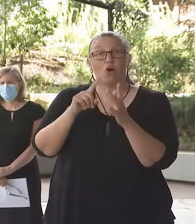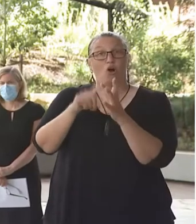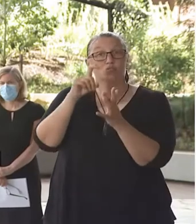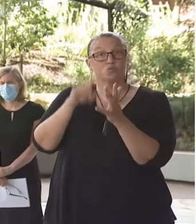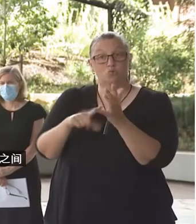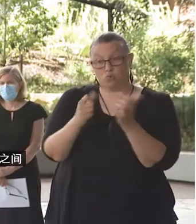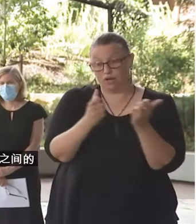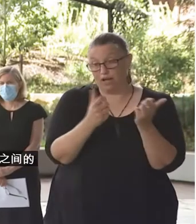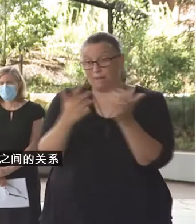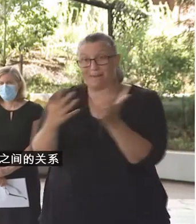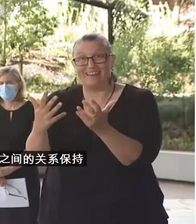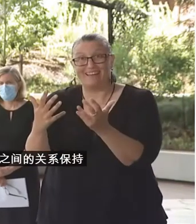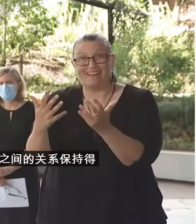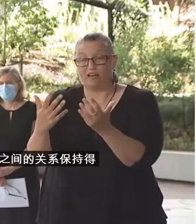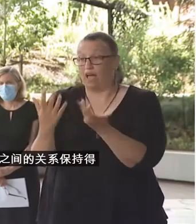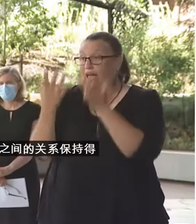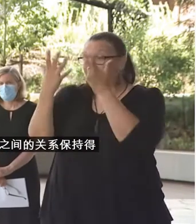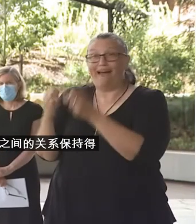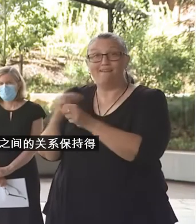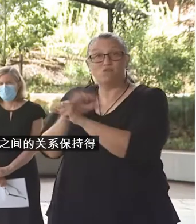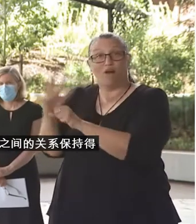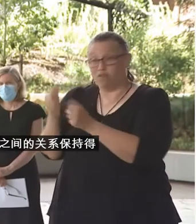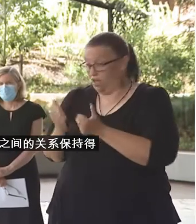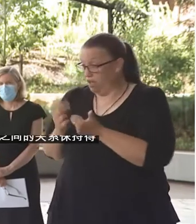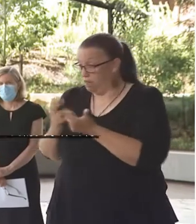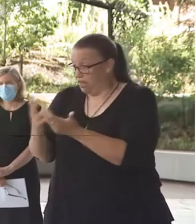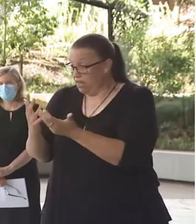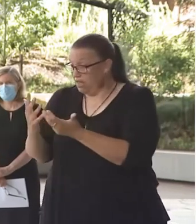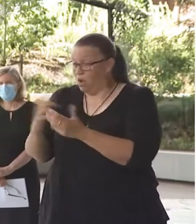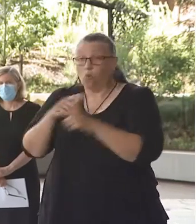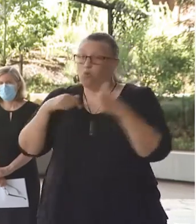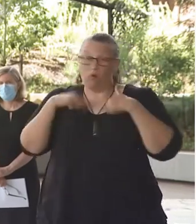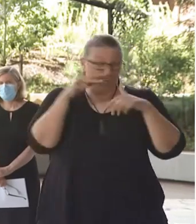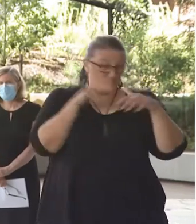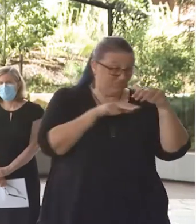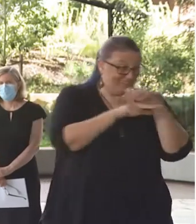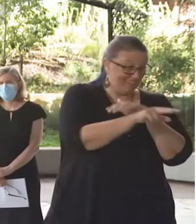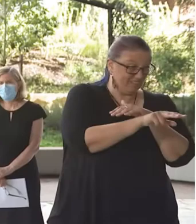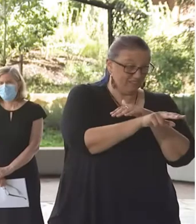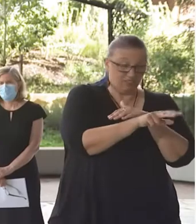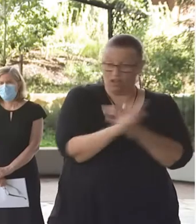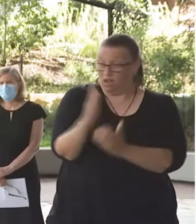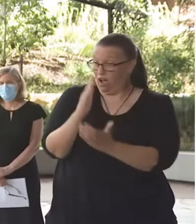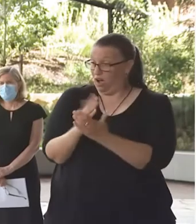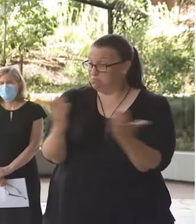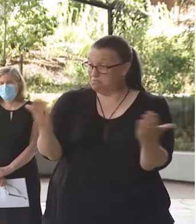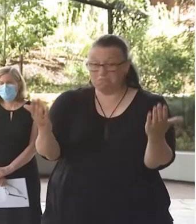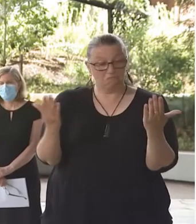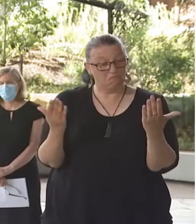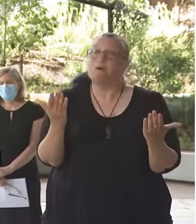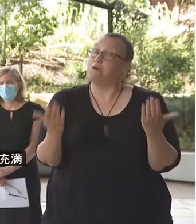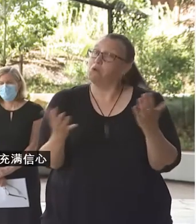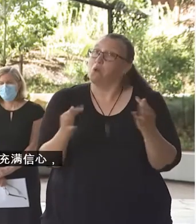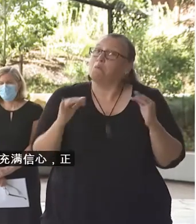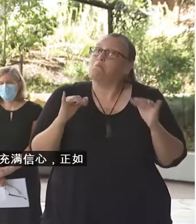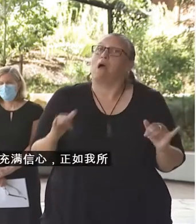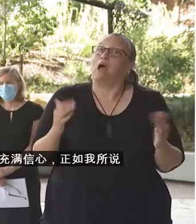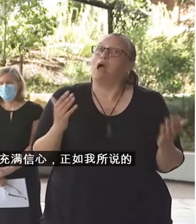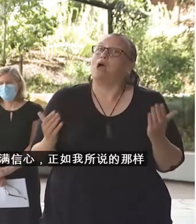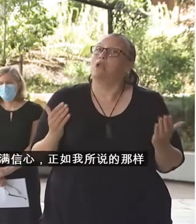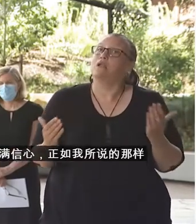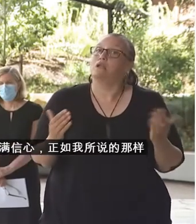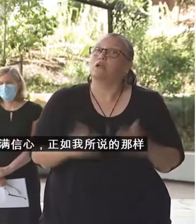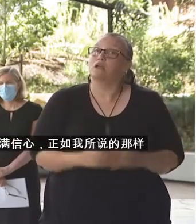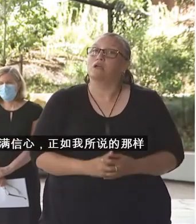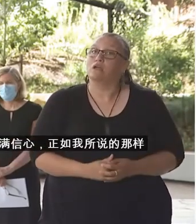those recent cases is holding up quite well and does give us a degree of confidence about where we're headed, as